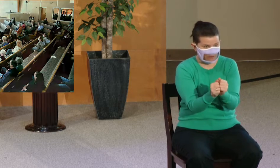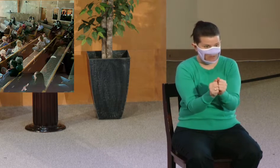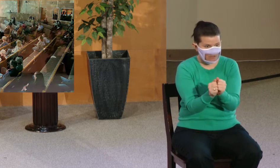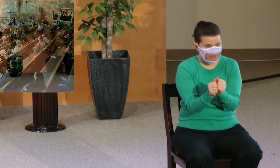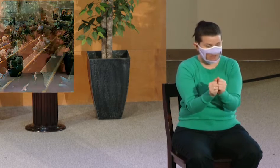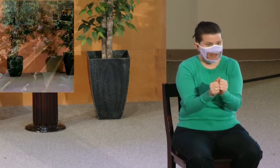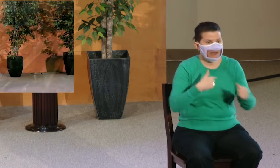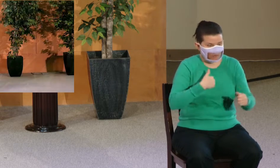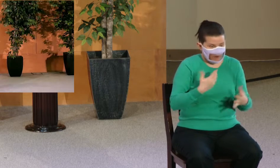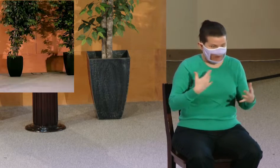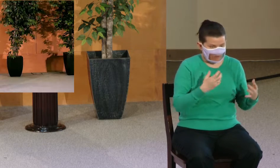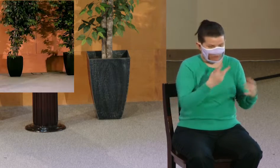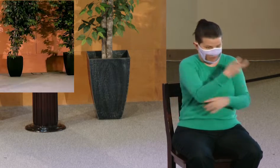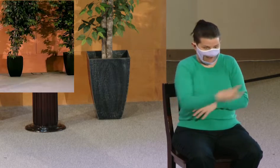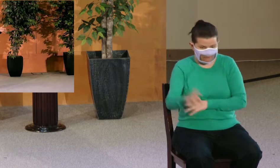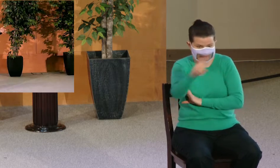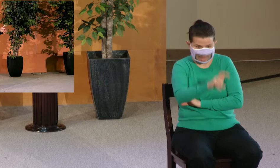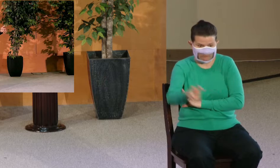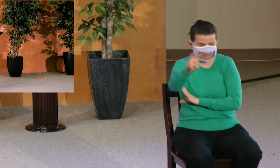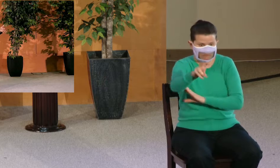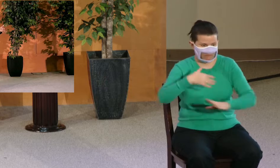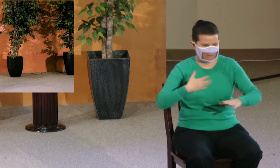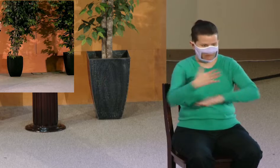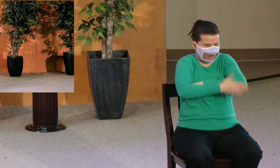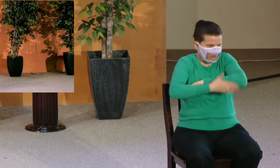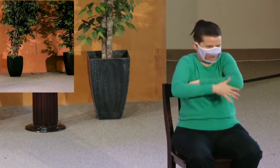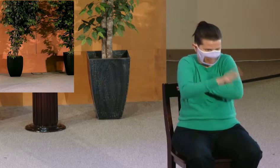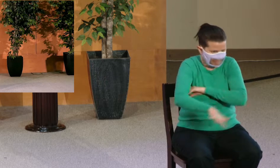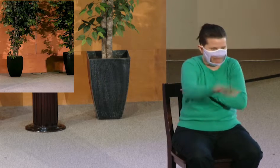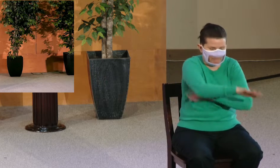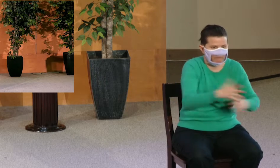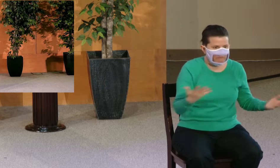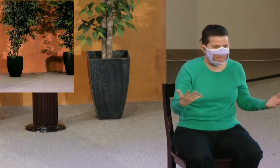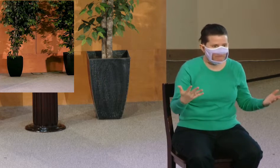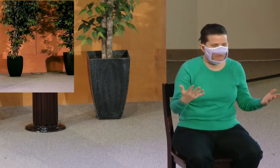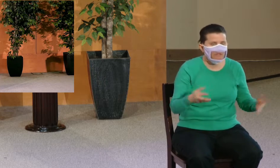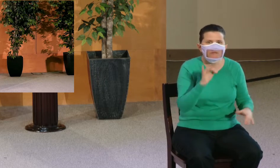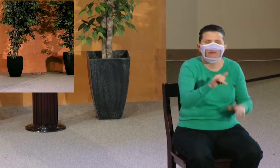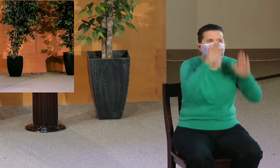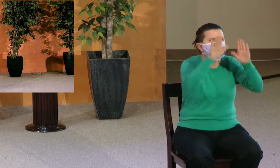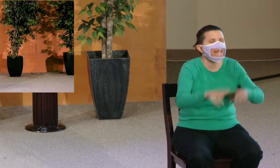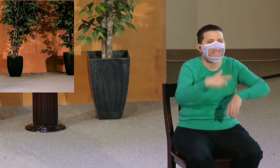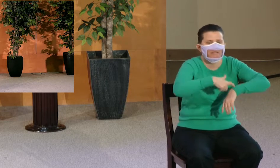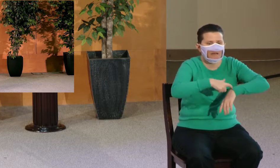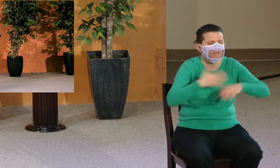across the country. Talk about a juicy time. Just in surrendering. Just in surrendering.